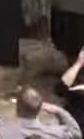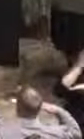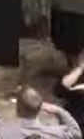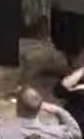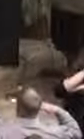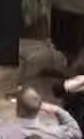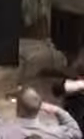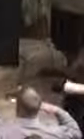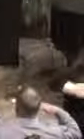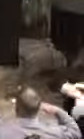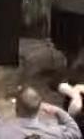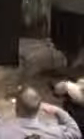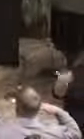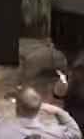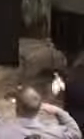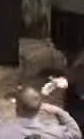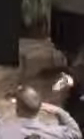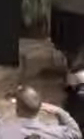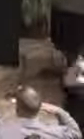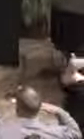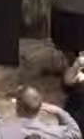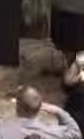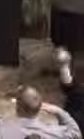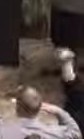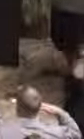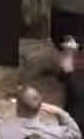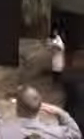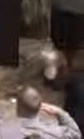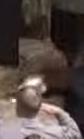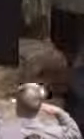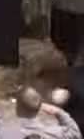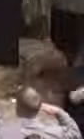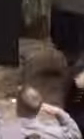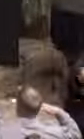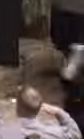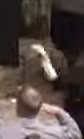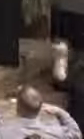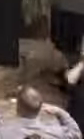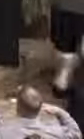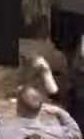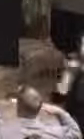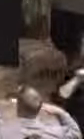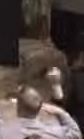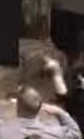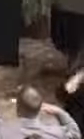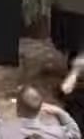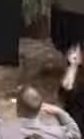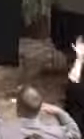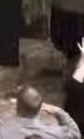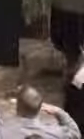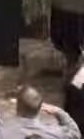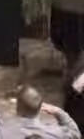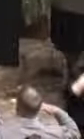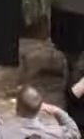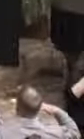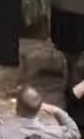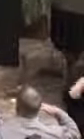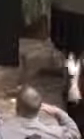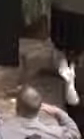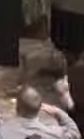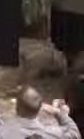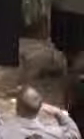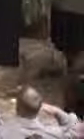gleaming? Whose broad stripes and bright stars through the